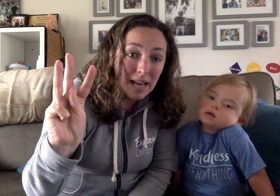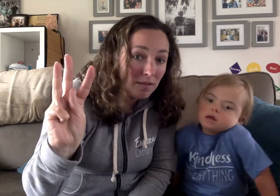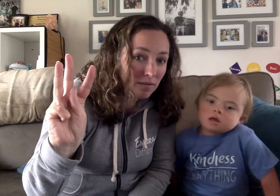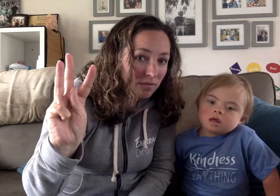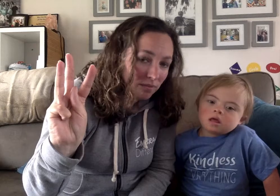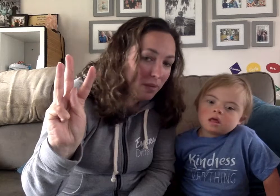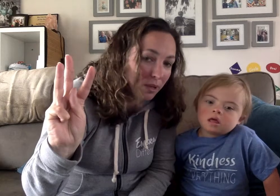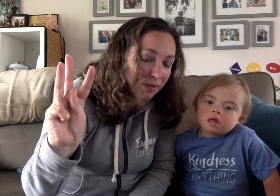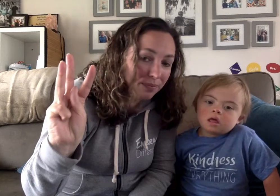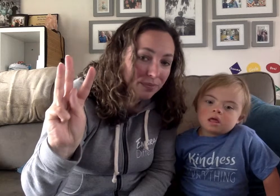Yeah. W.